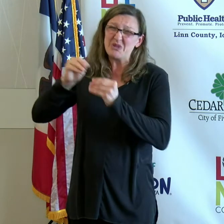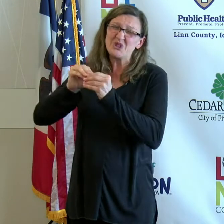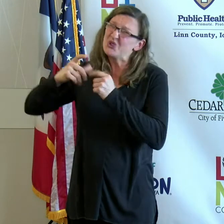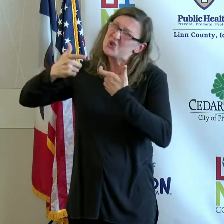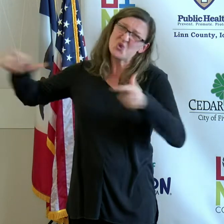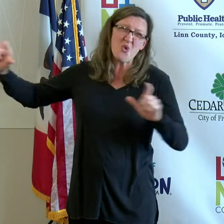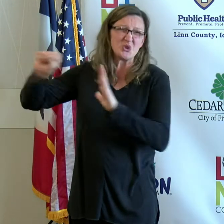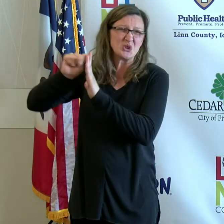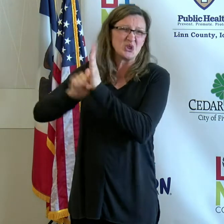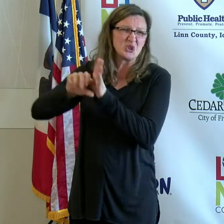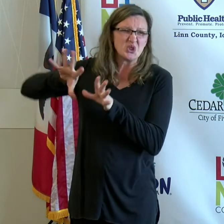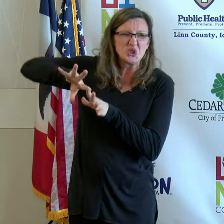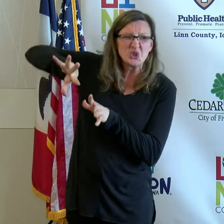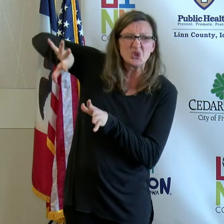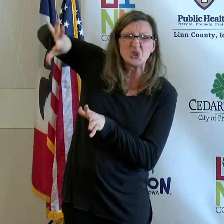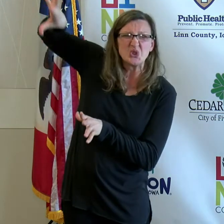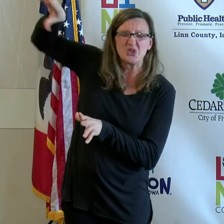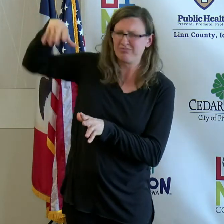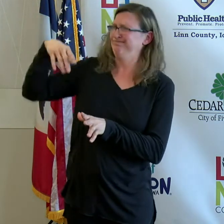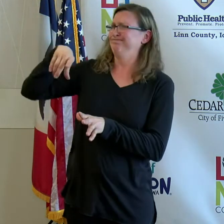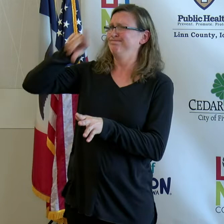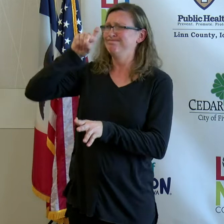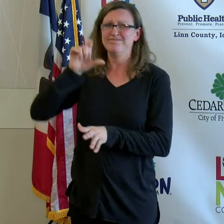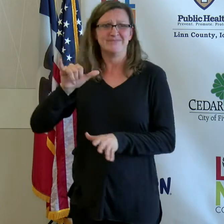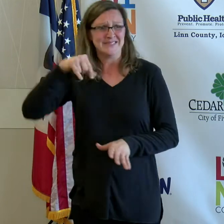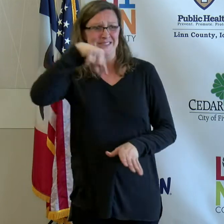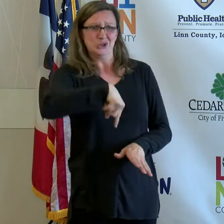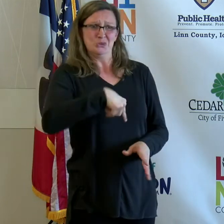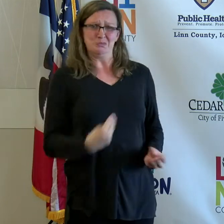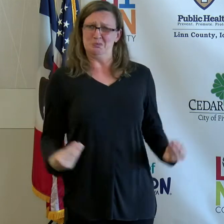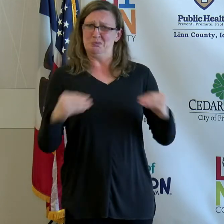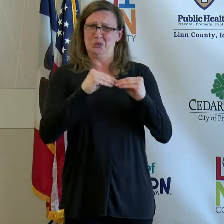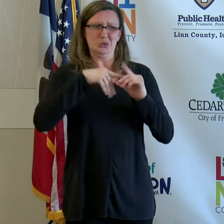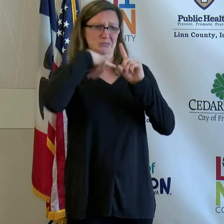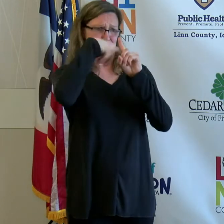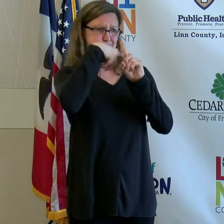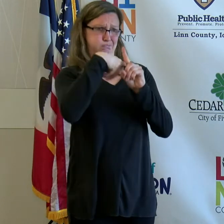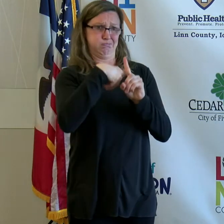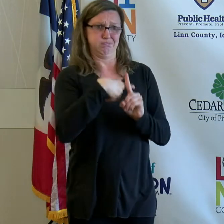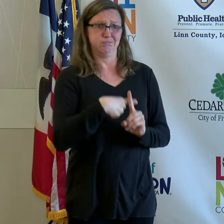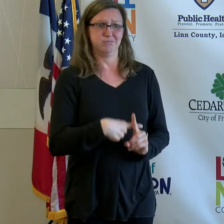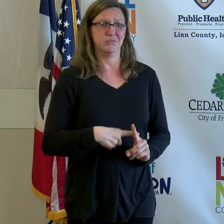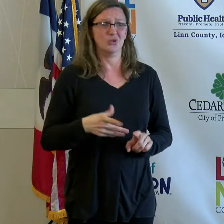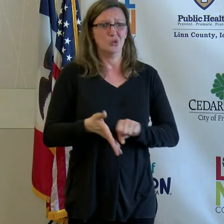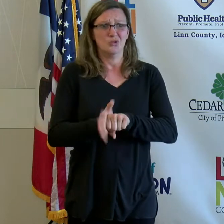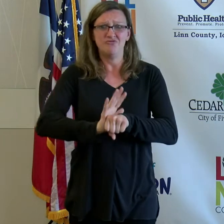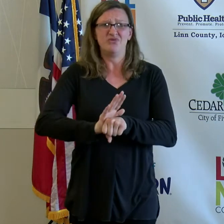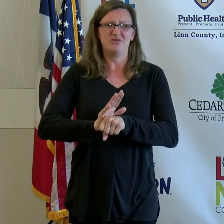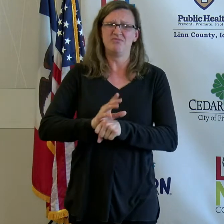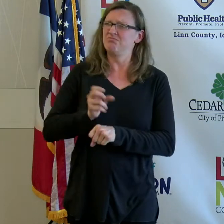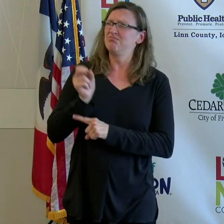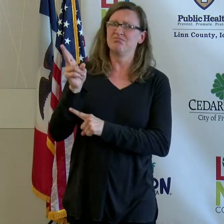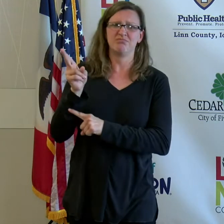virus. I want to start by thanking all Iowans and Linn County